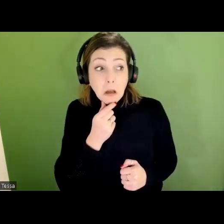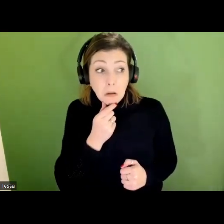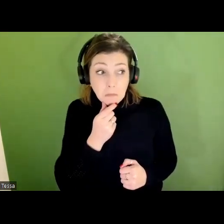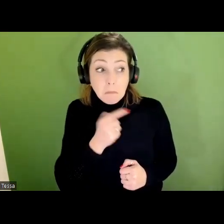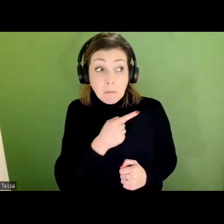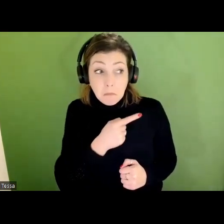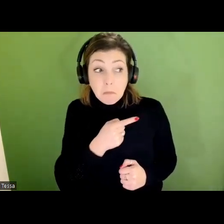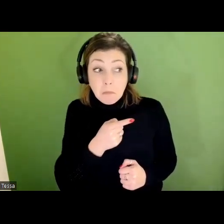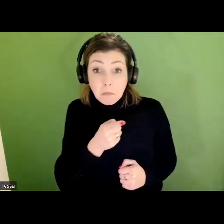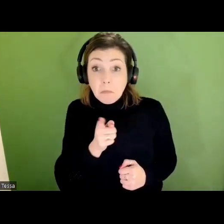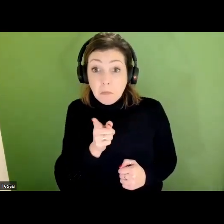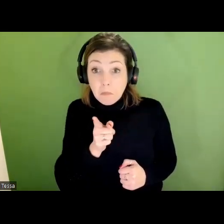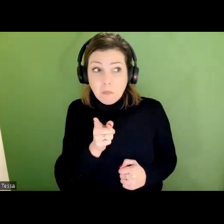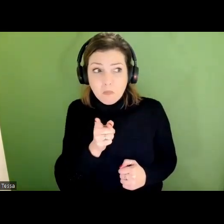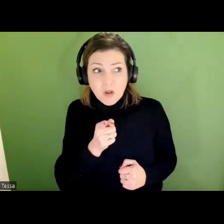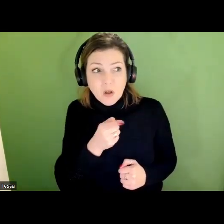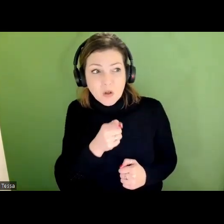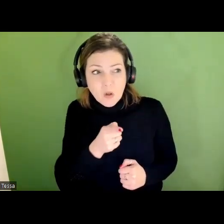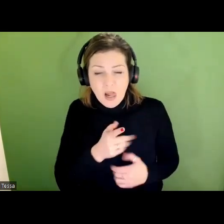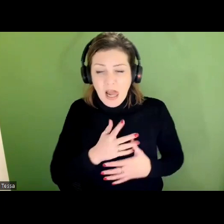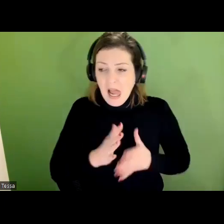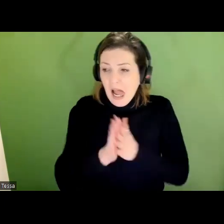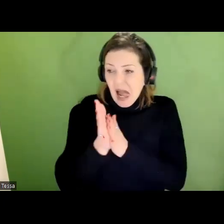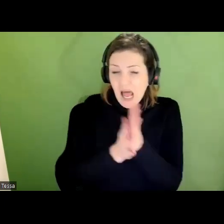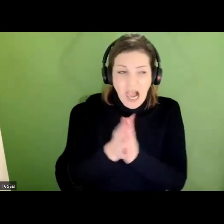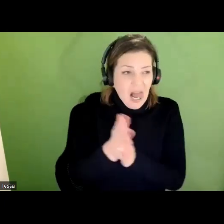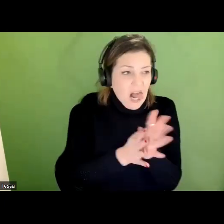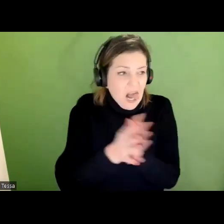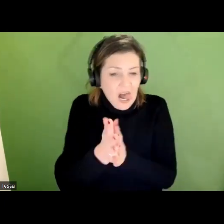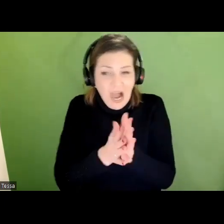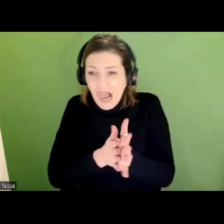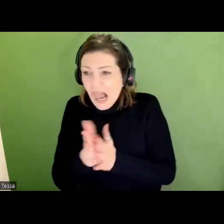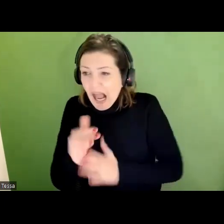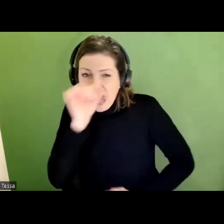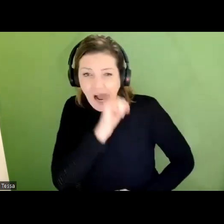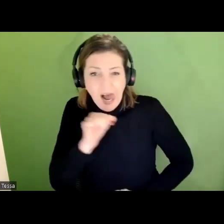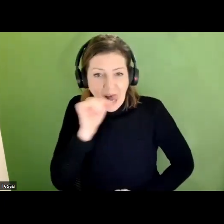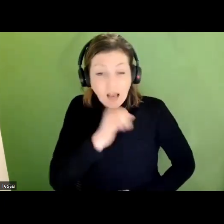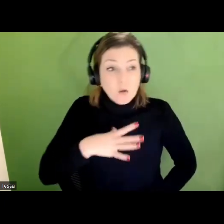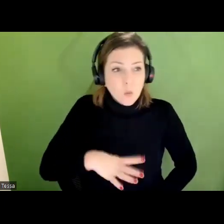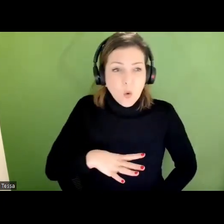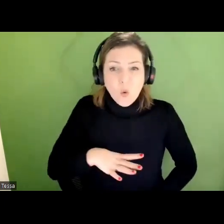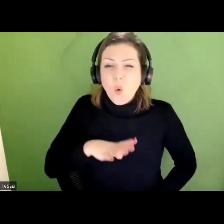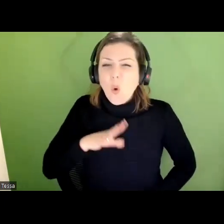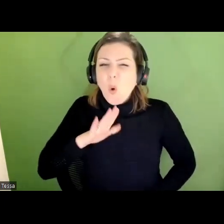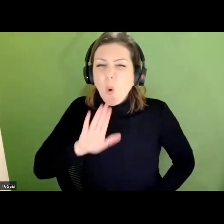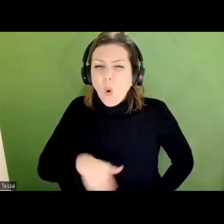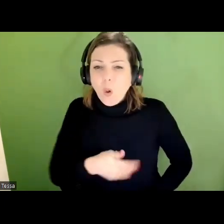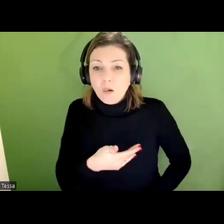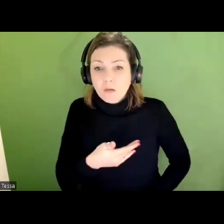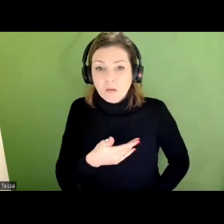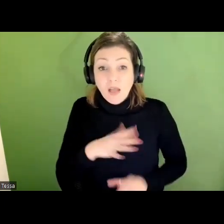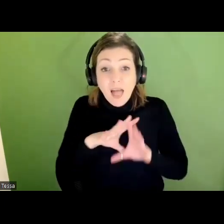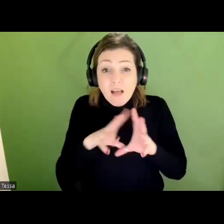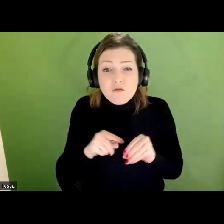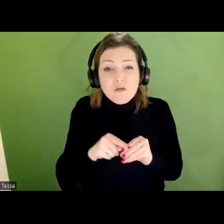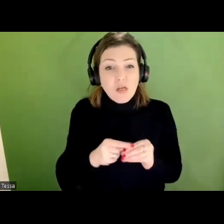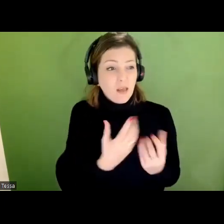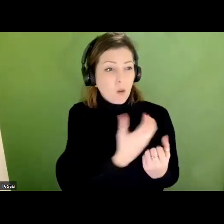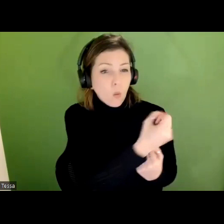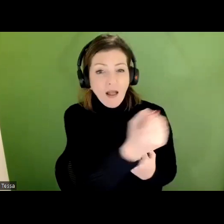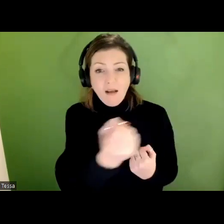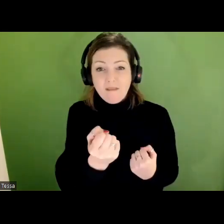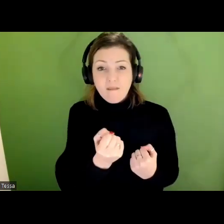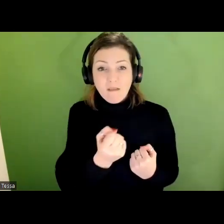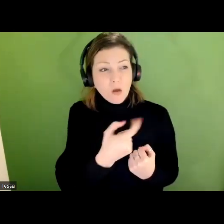how some of you squander your good fortune, I want it all. Everything that you have, including the luxury of being